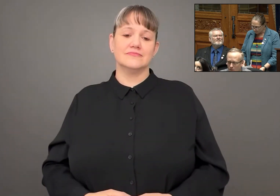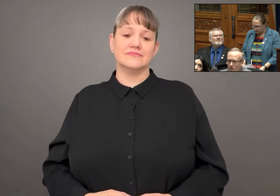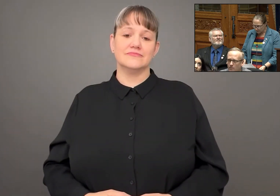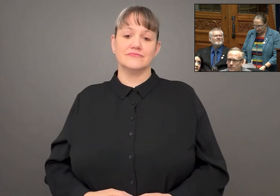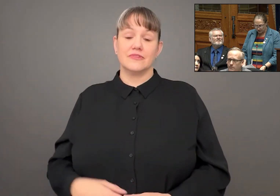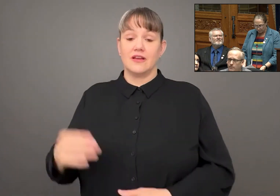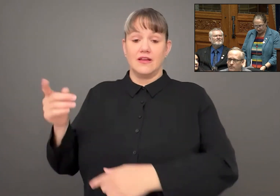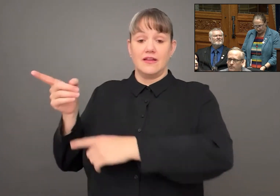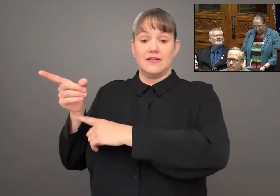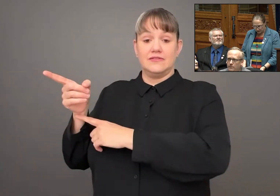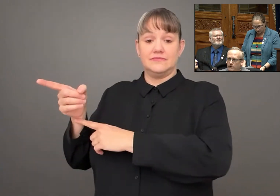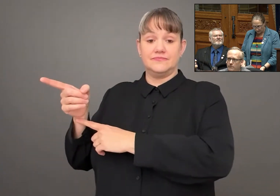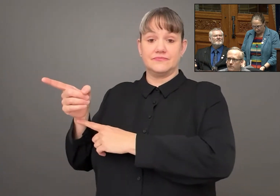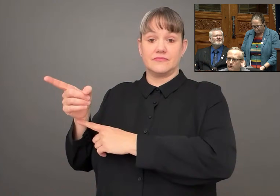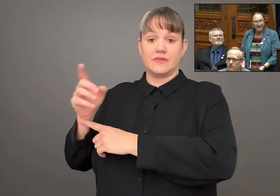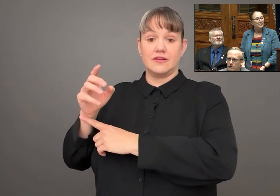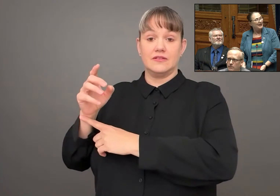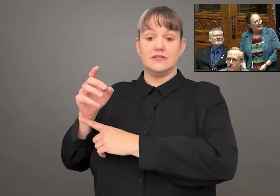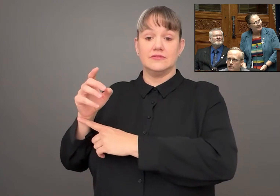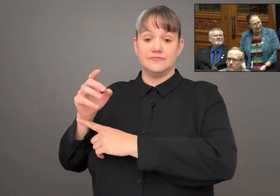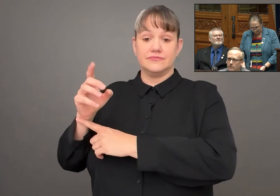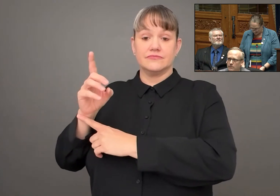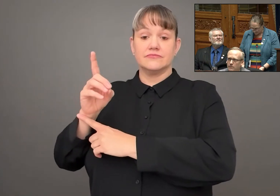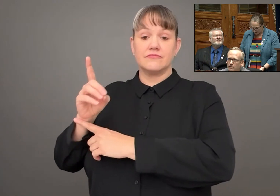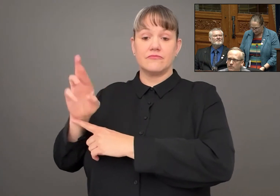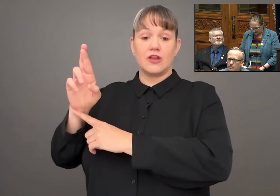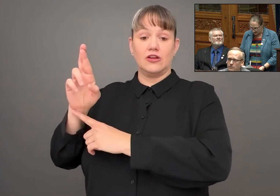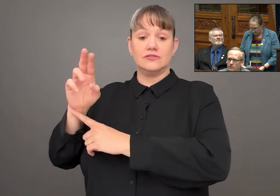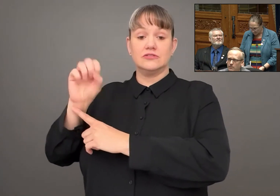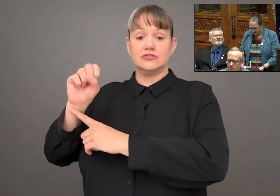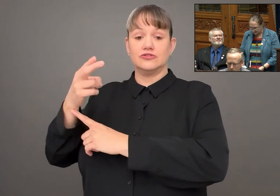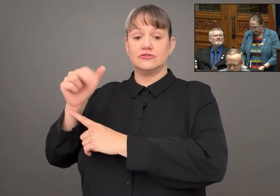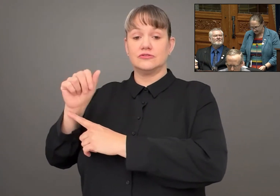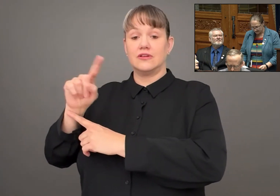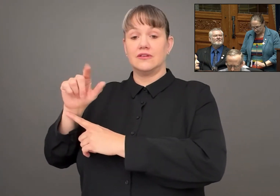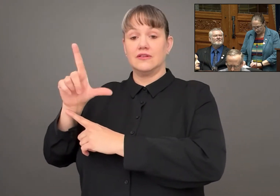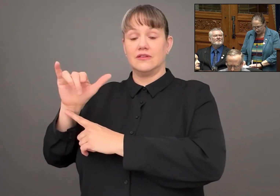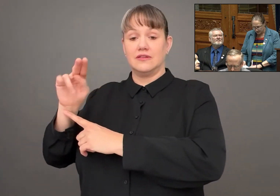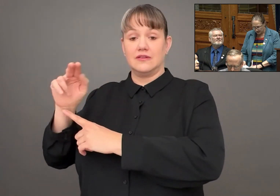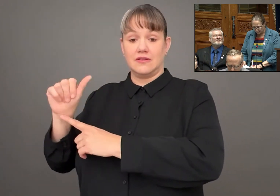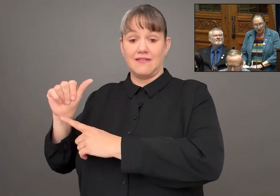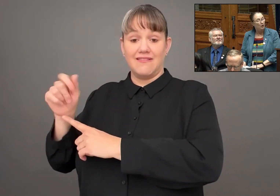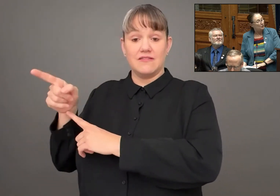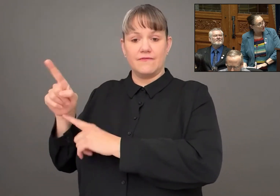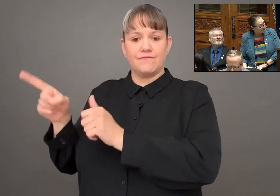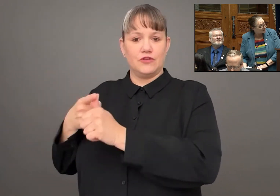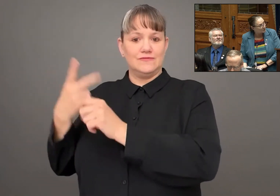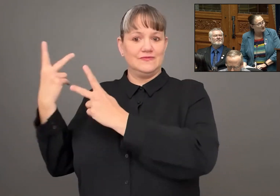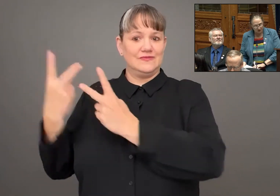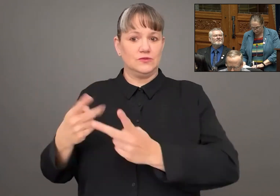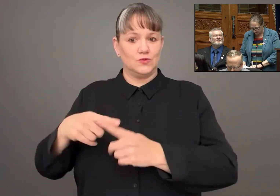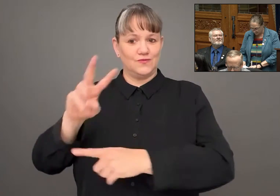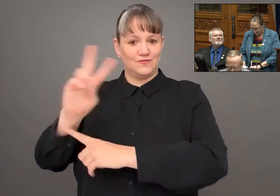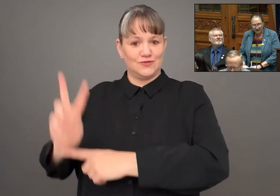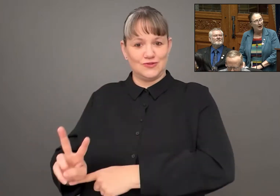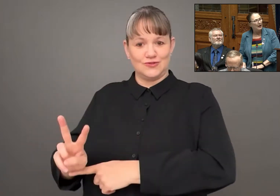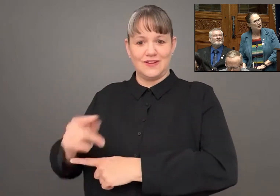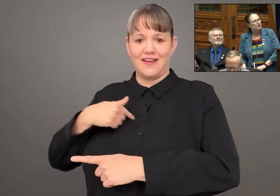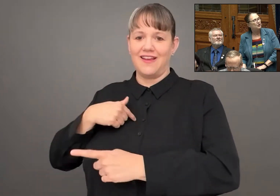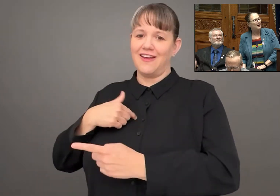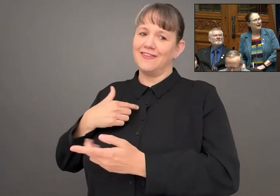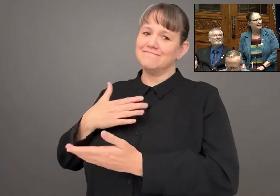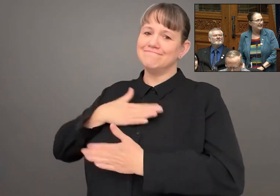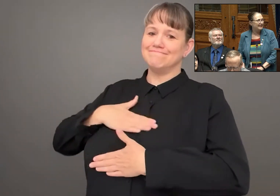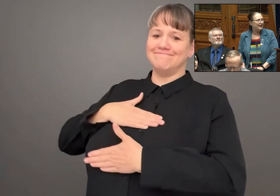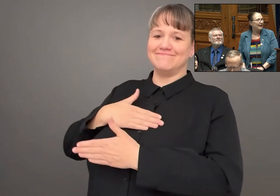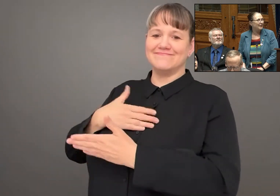Sazalina's first official visit to Victoria, and I had the pleasure of having lunch with Her Excellency and the Consul General, hosted by you, Mr. Speaker. I